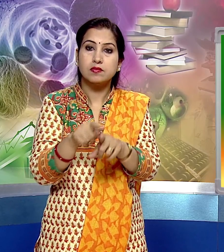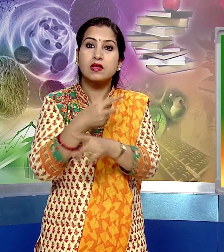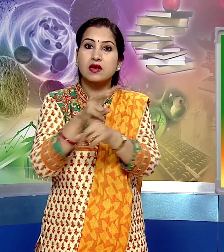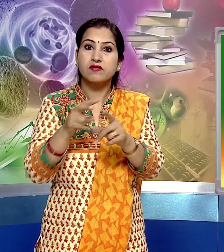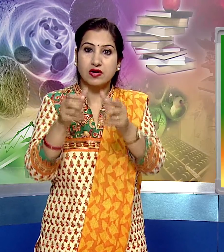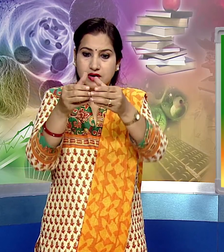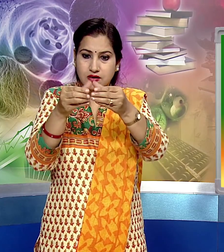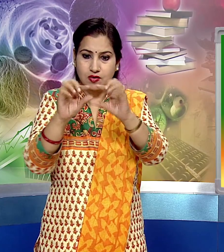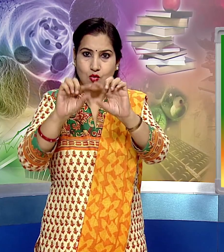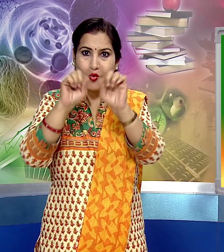ground nut,